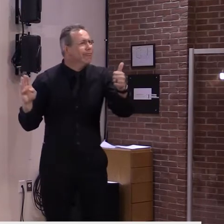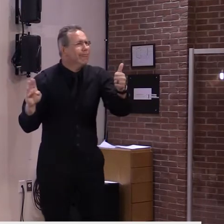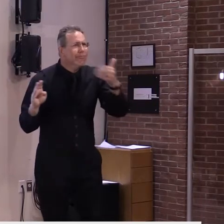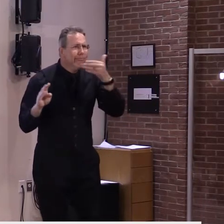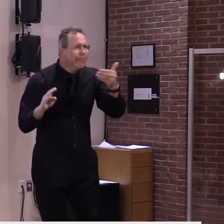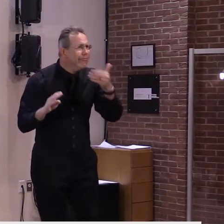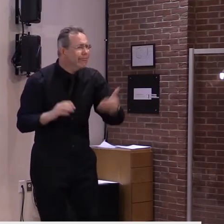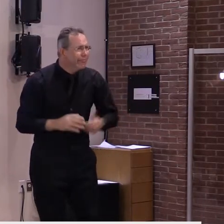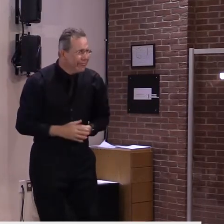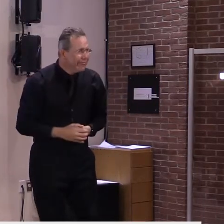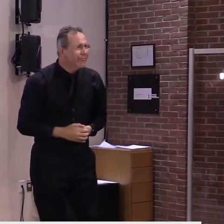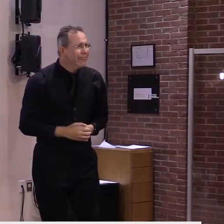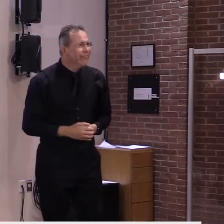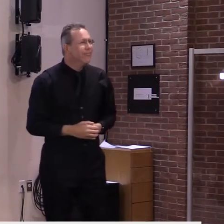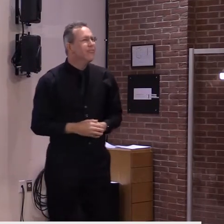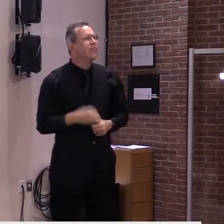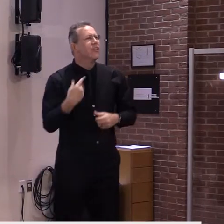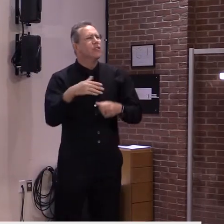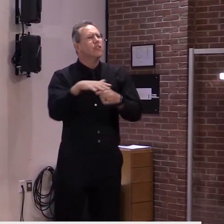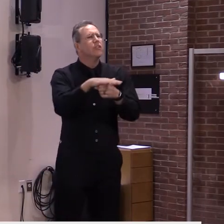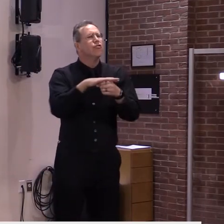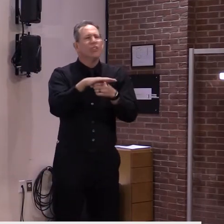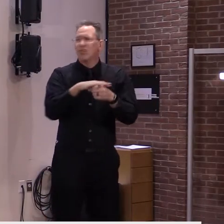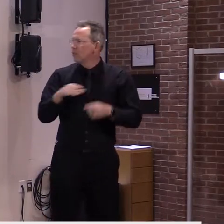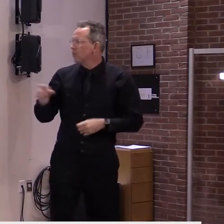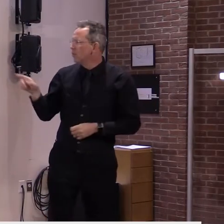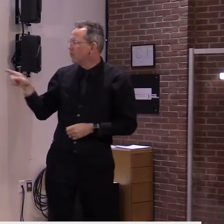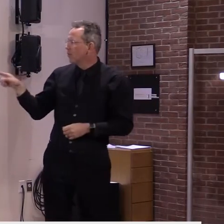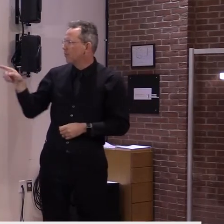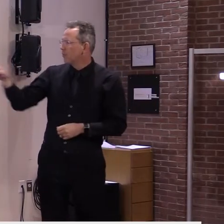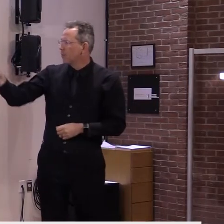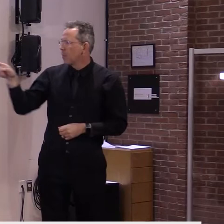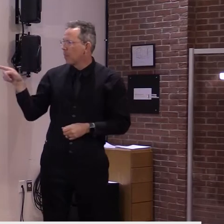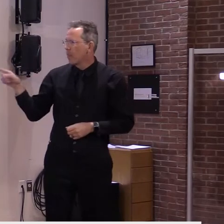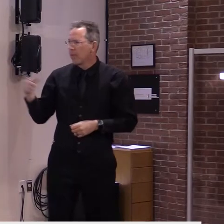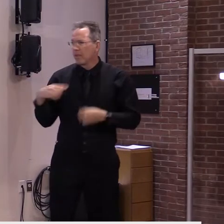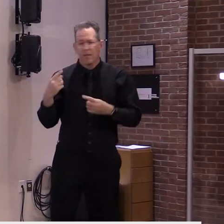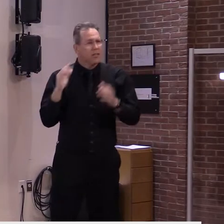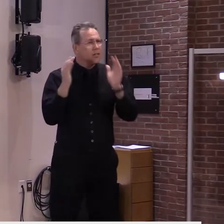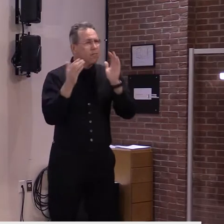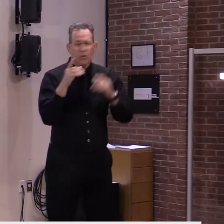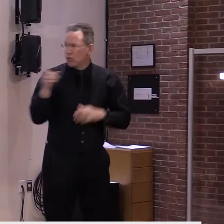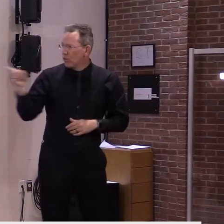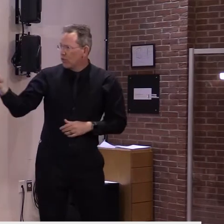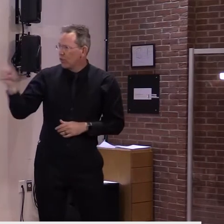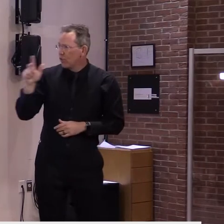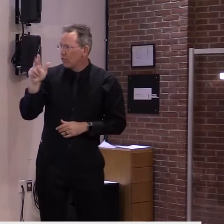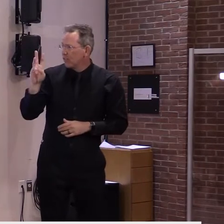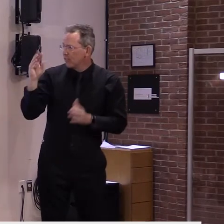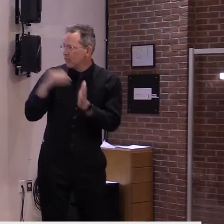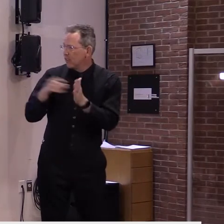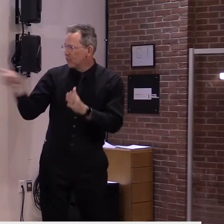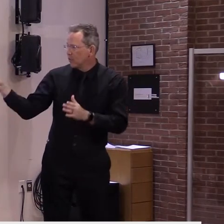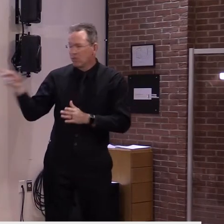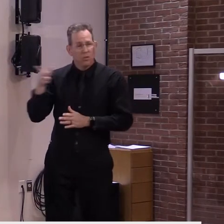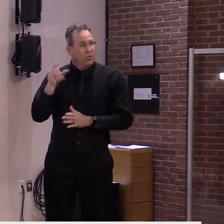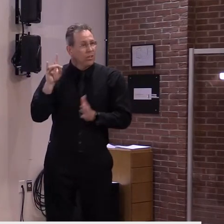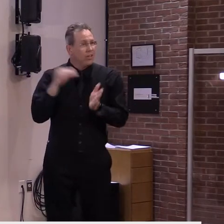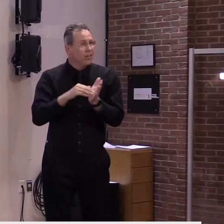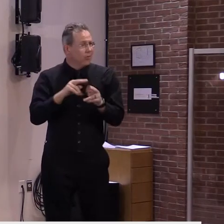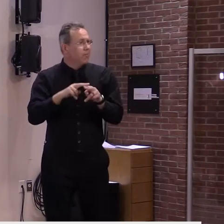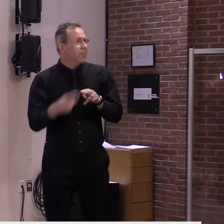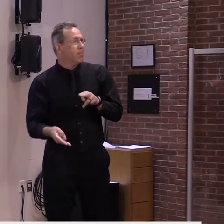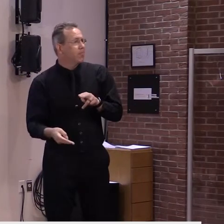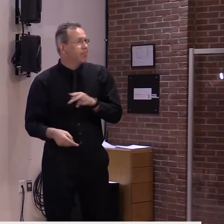Looking at the region, we see that for the 6th straight week, conditions are improving around us in the Northeast. Cases this week totaled just